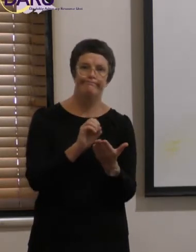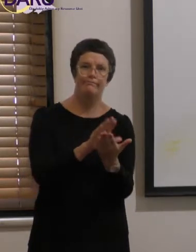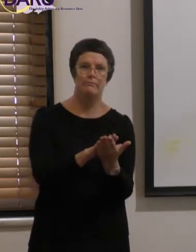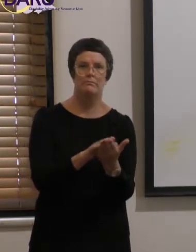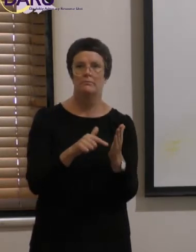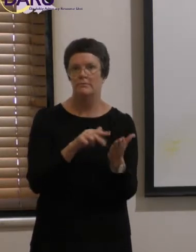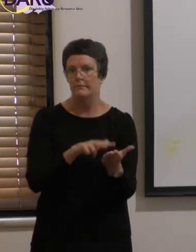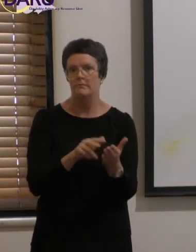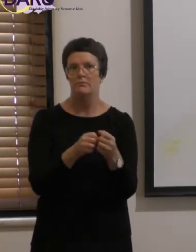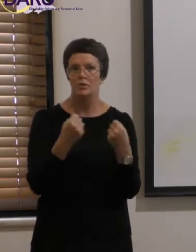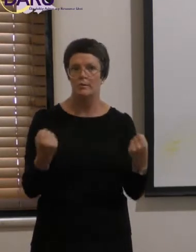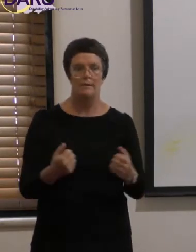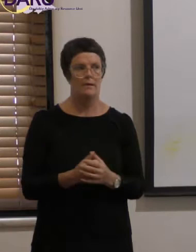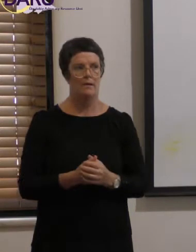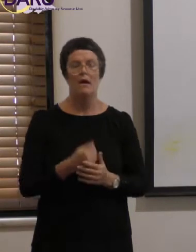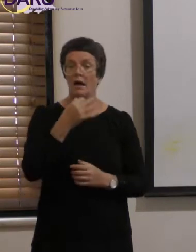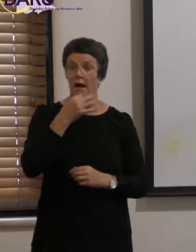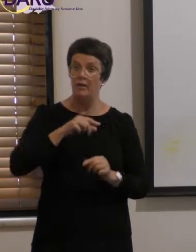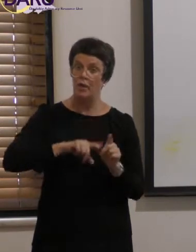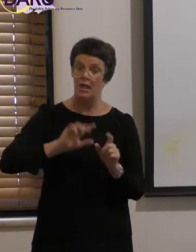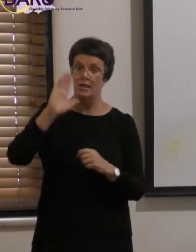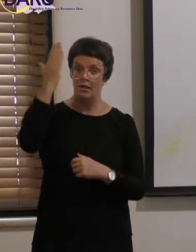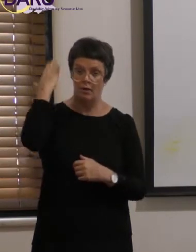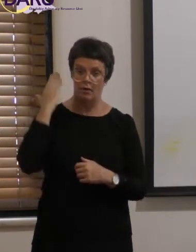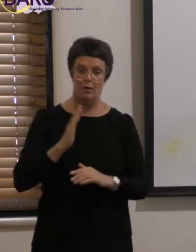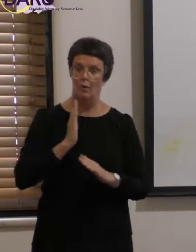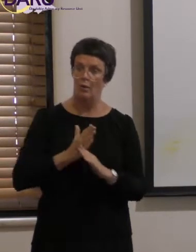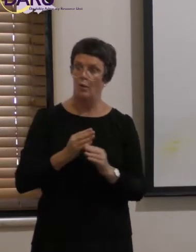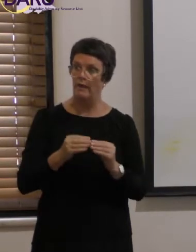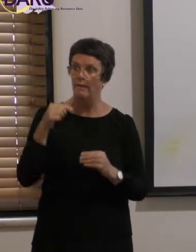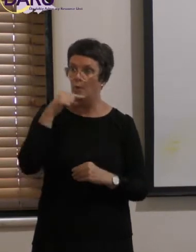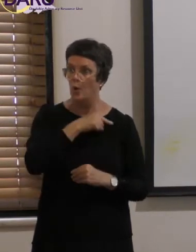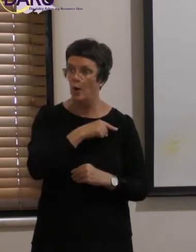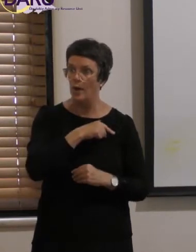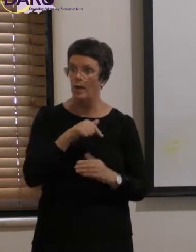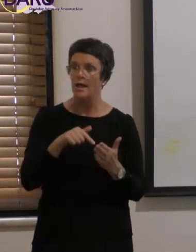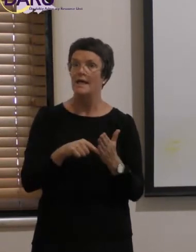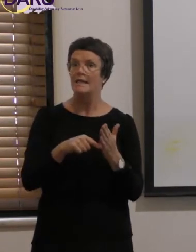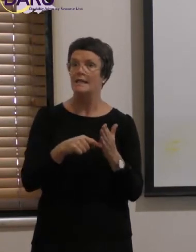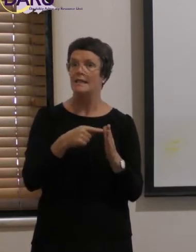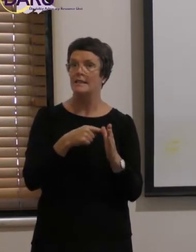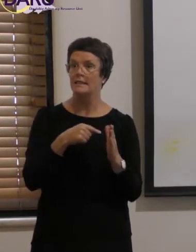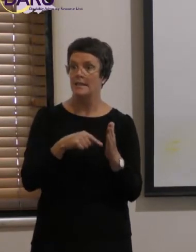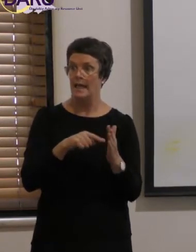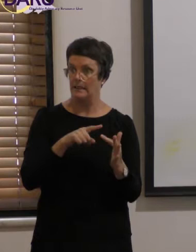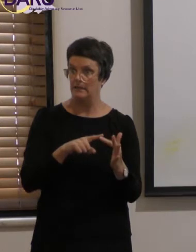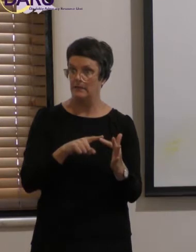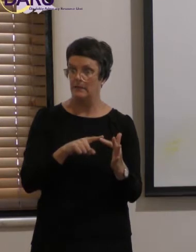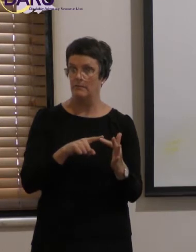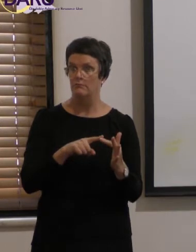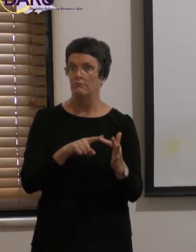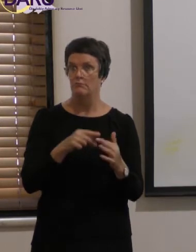a couple of years ago when we were working with a boy, Tate, I can see he's in the paper, a great young